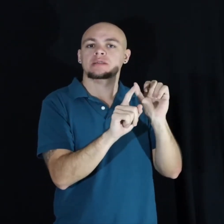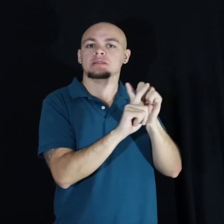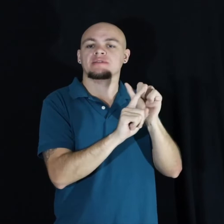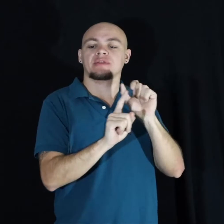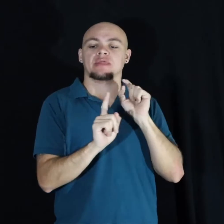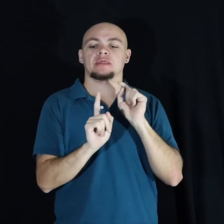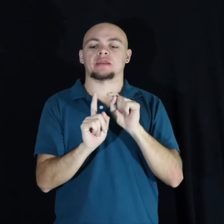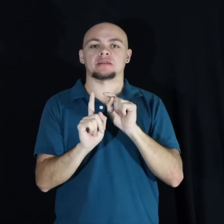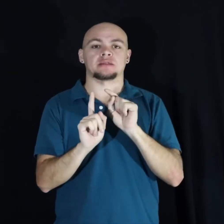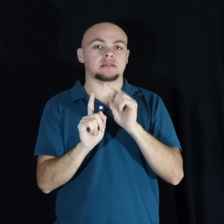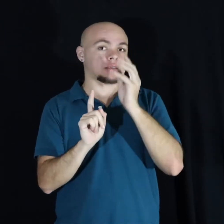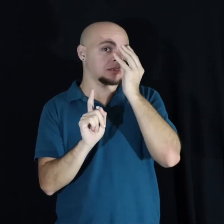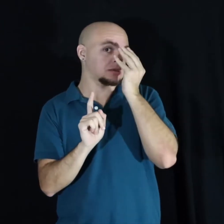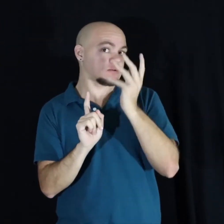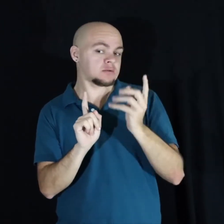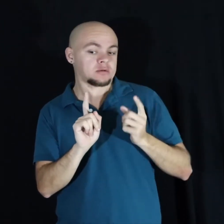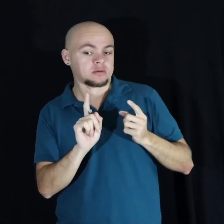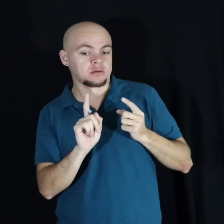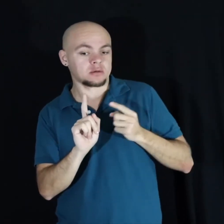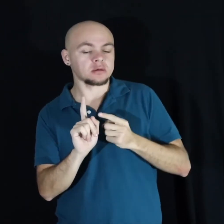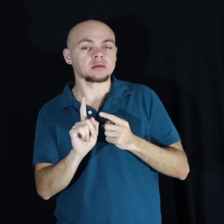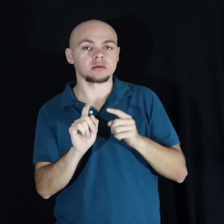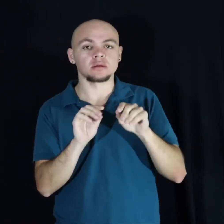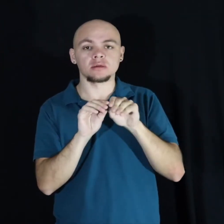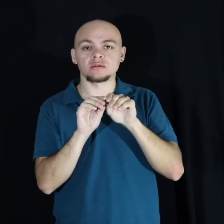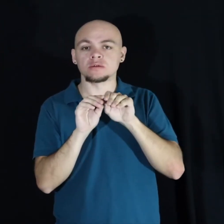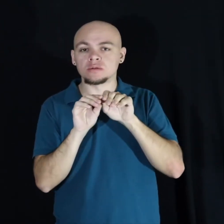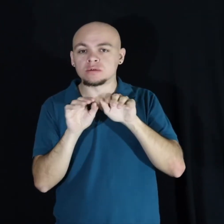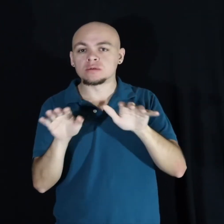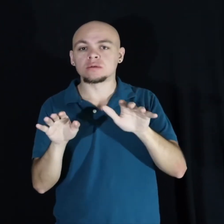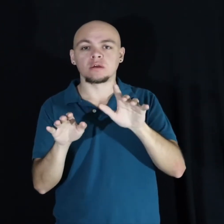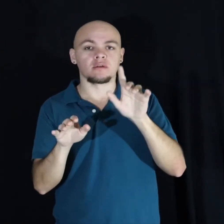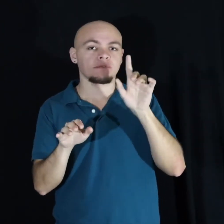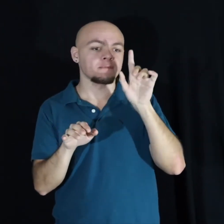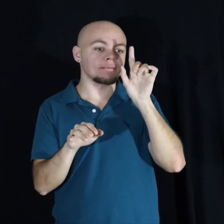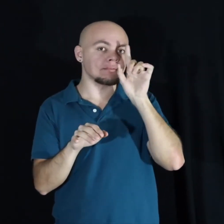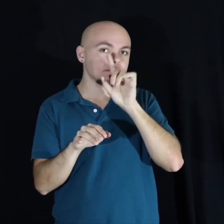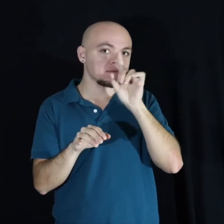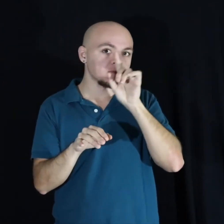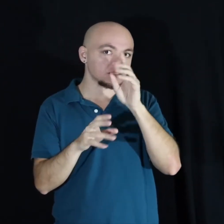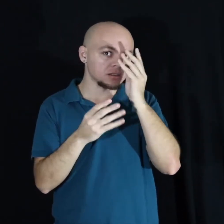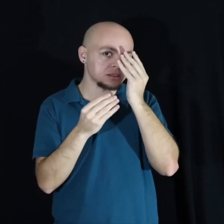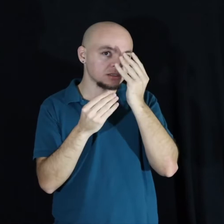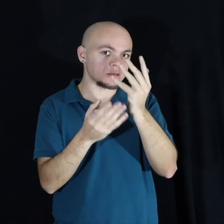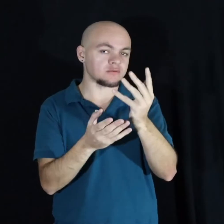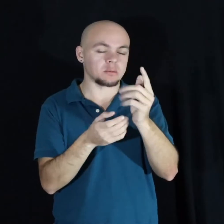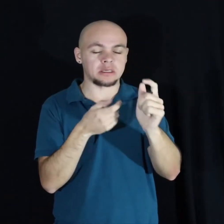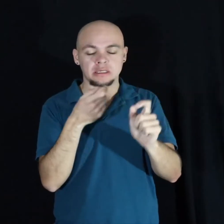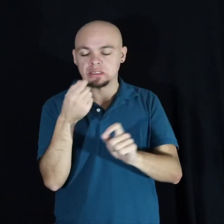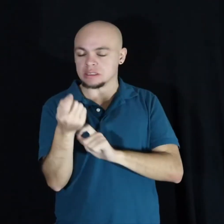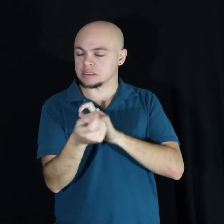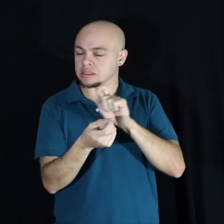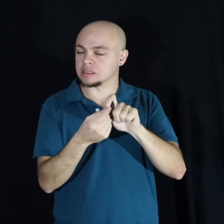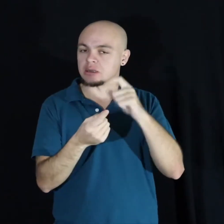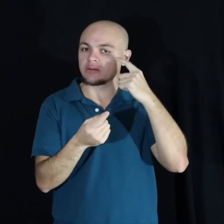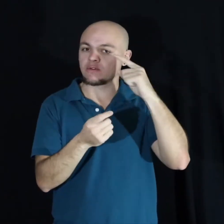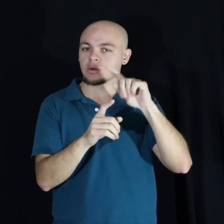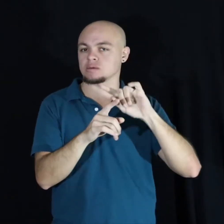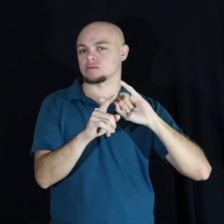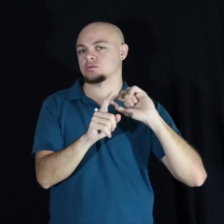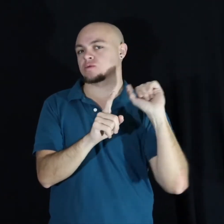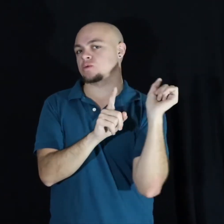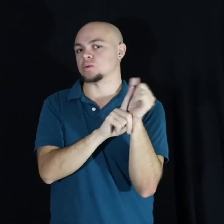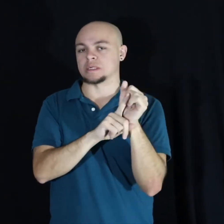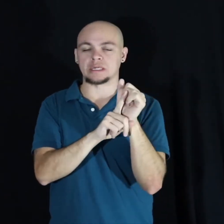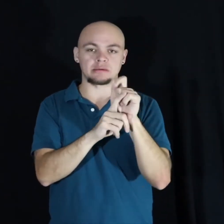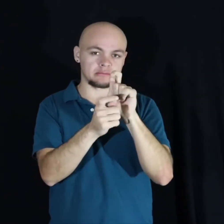disinformation is the deliberate spreading of false information exactly for the purpose of deceiving